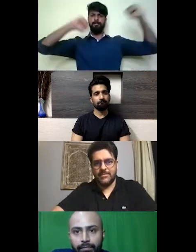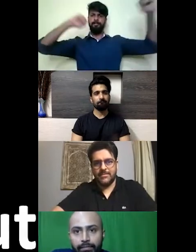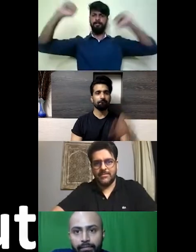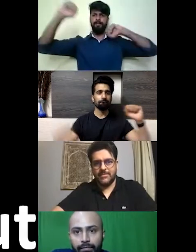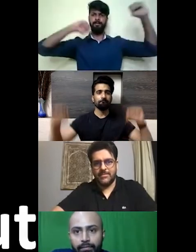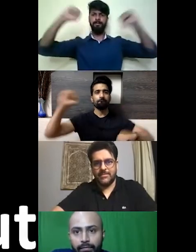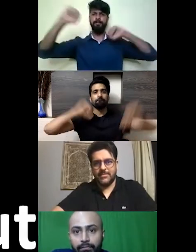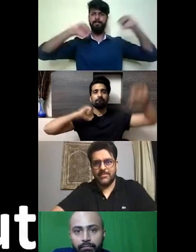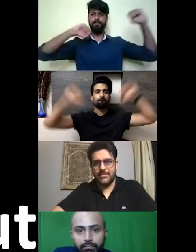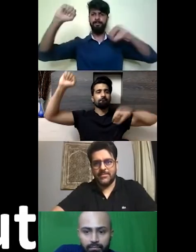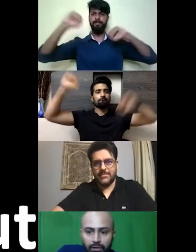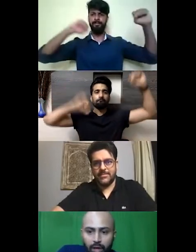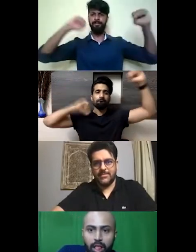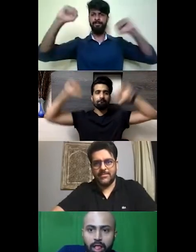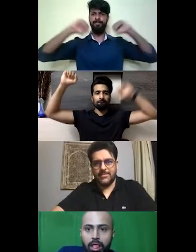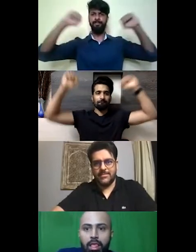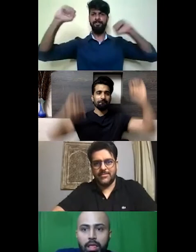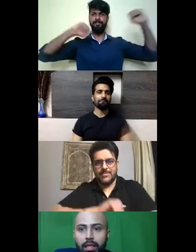Exercise.